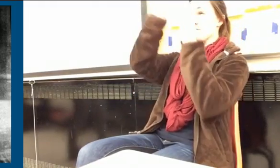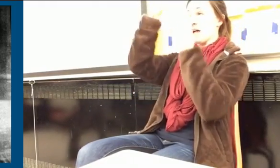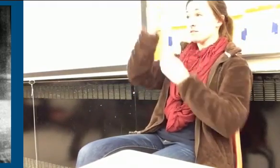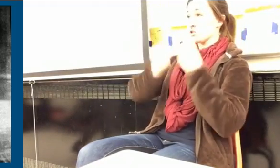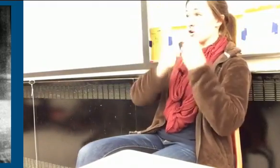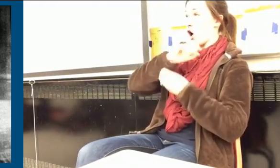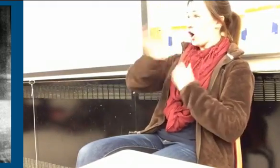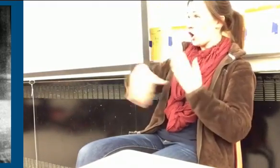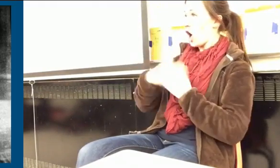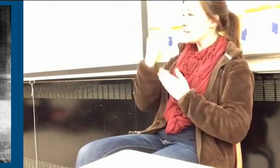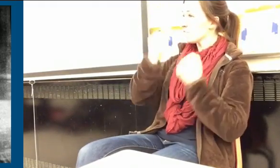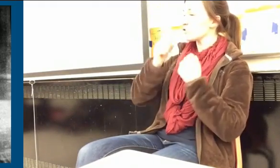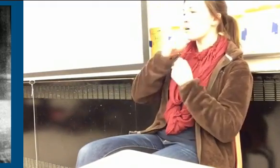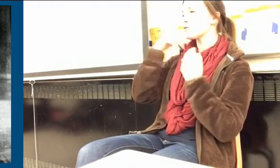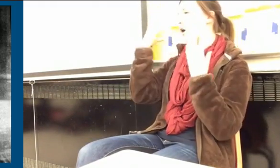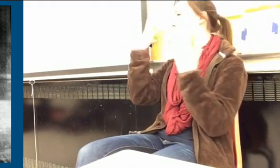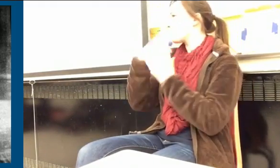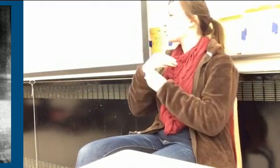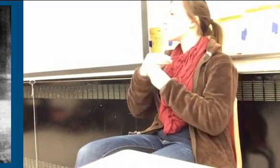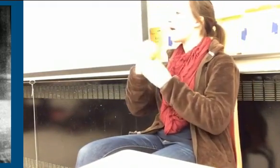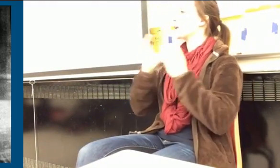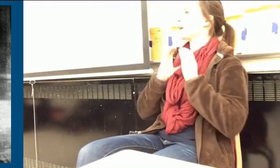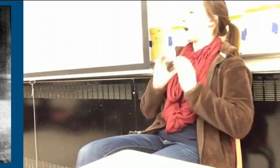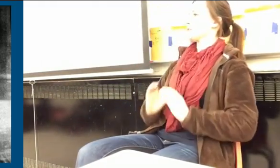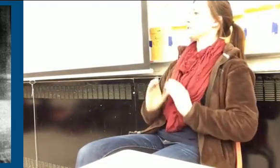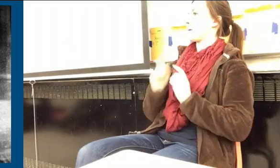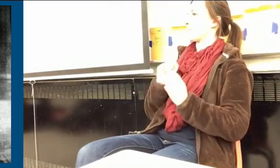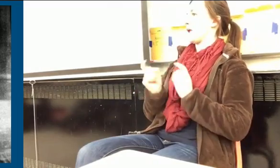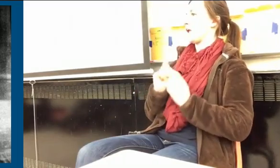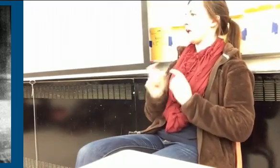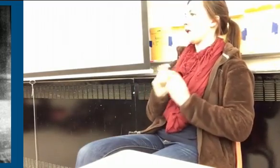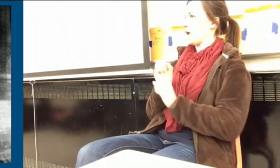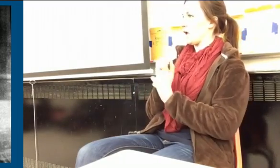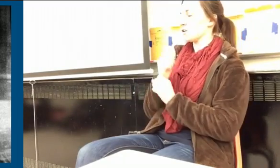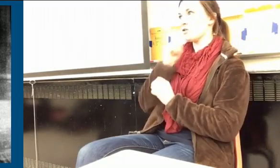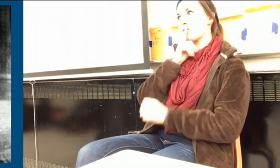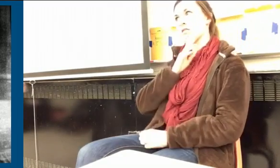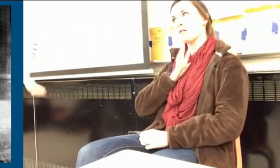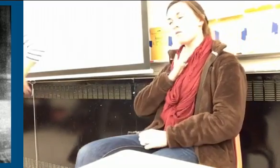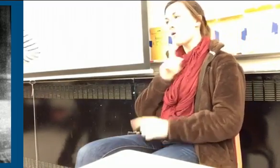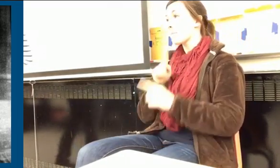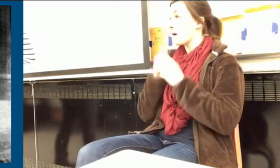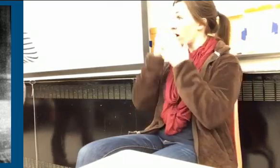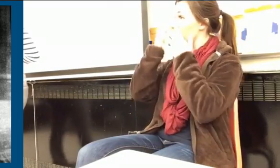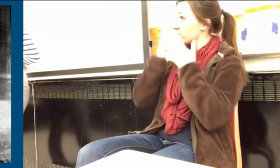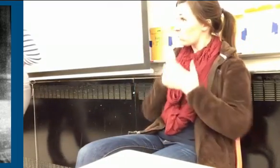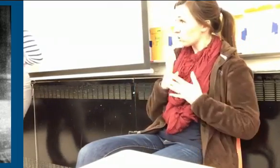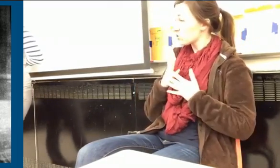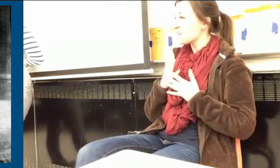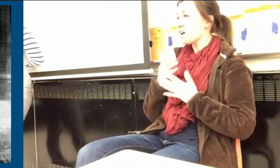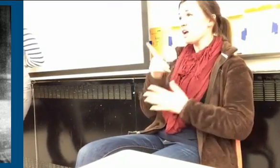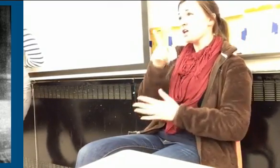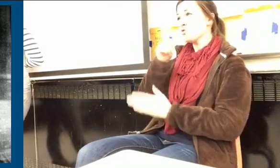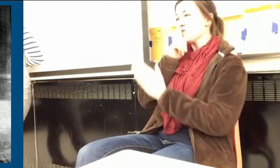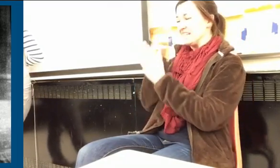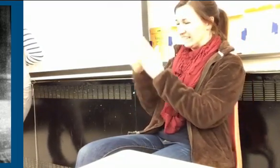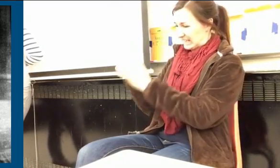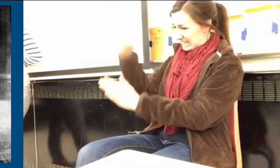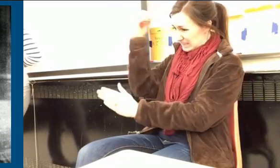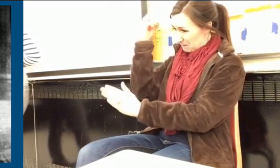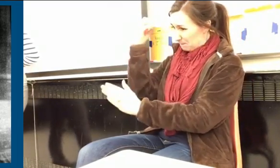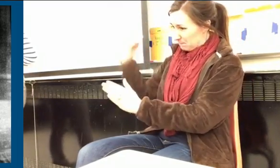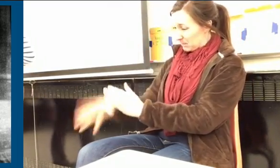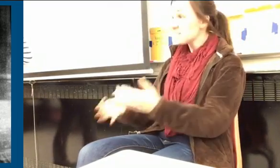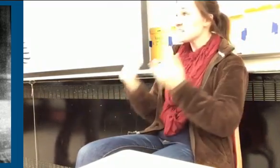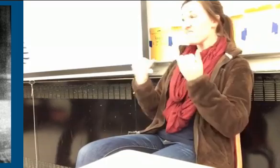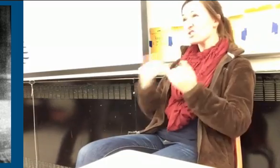of his cars are beautiful and custom made. They're pretty cool. But unfortunately, they were really, really expensive. In